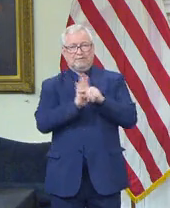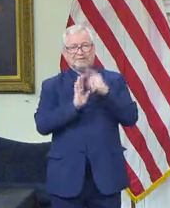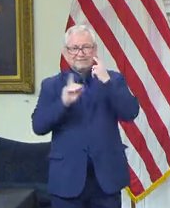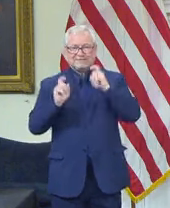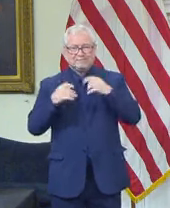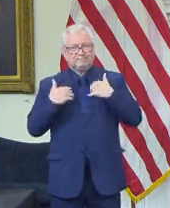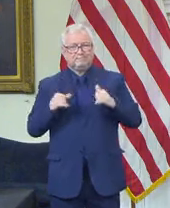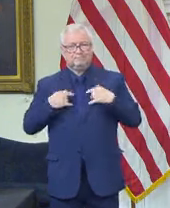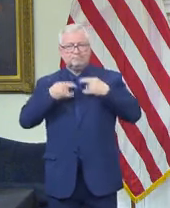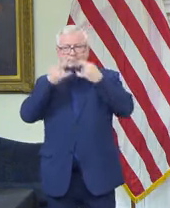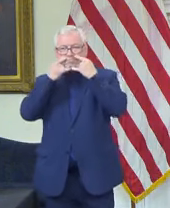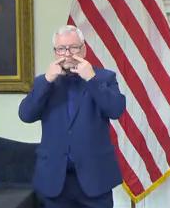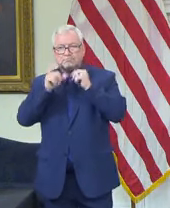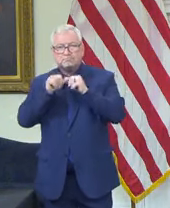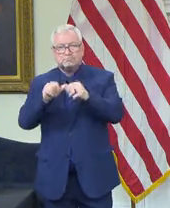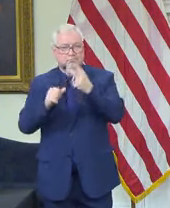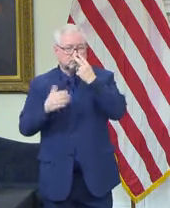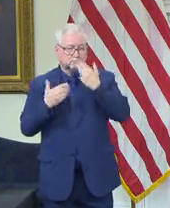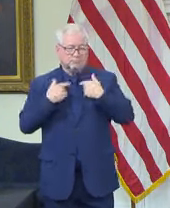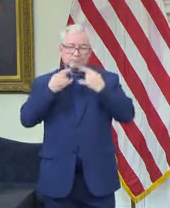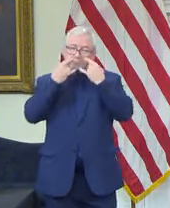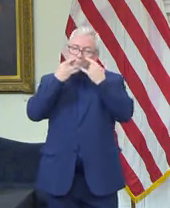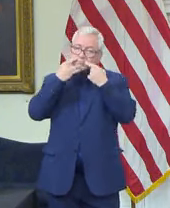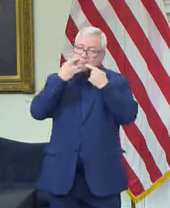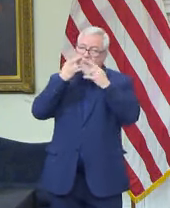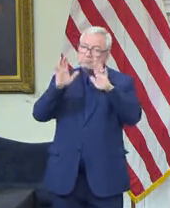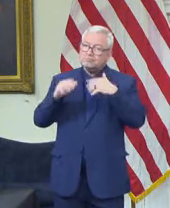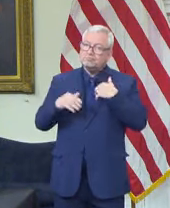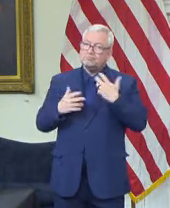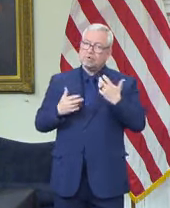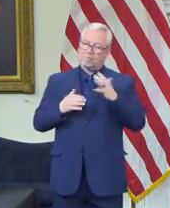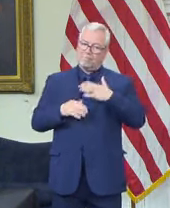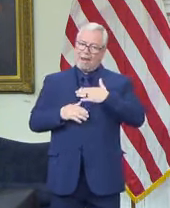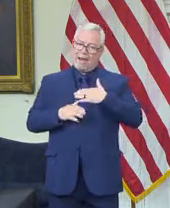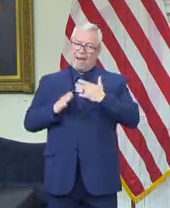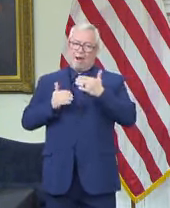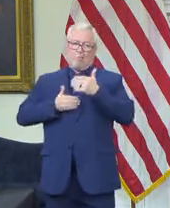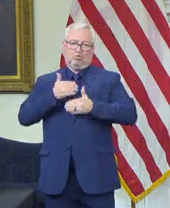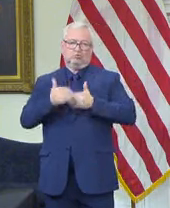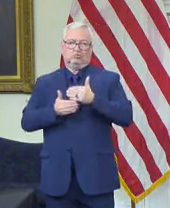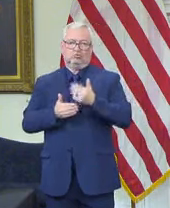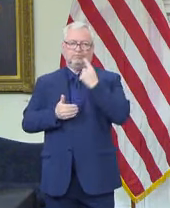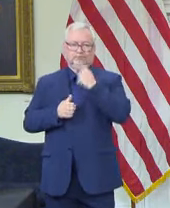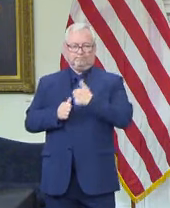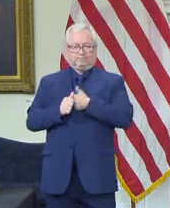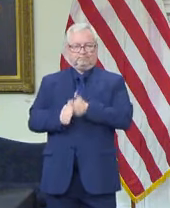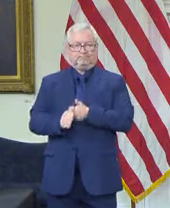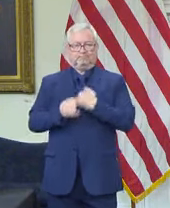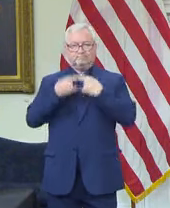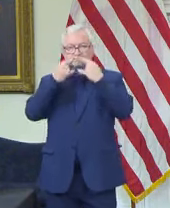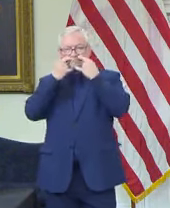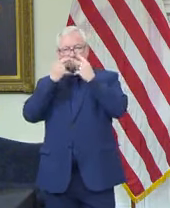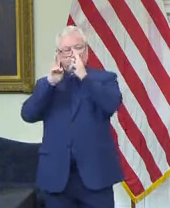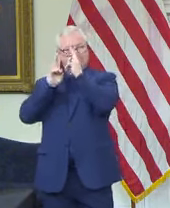here today, because that's what the protocol is. And I'm going to, I'm going to try to stay away from the